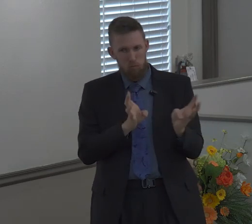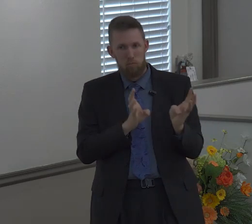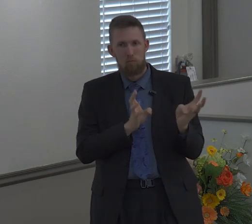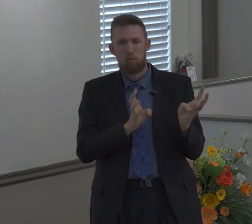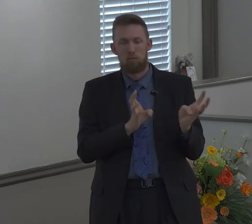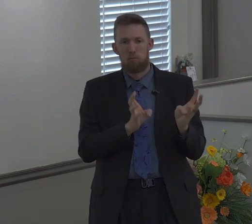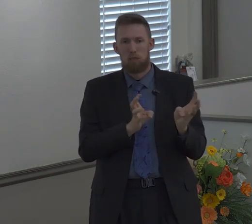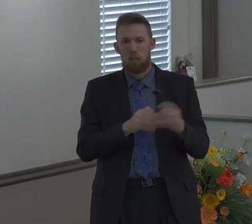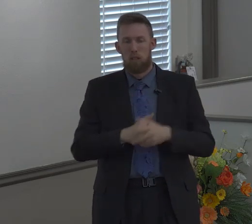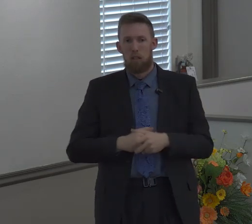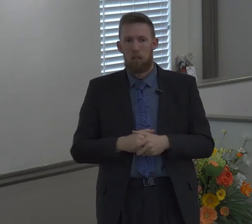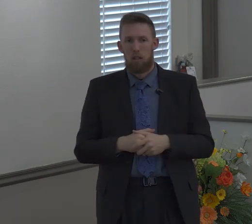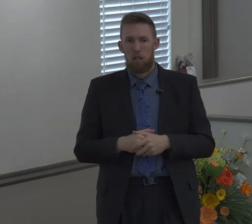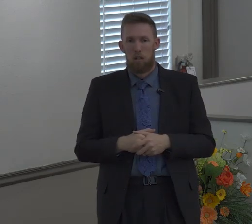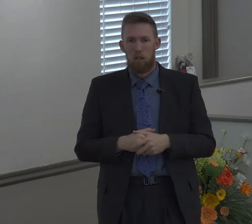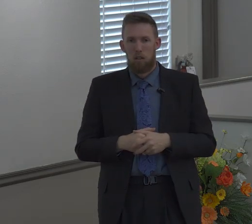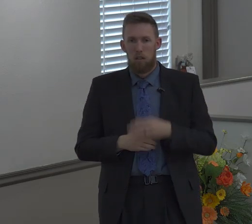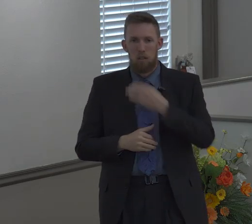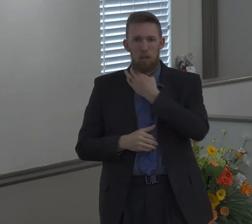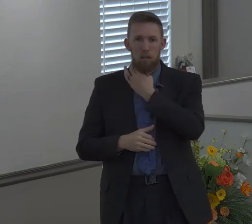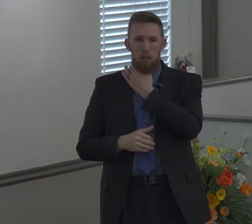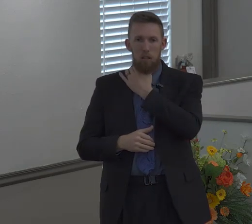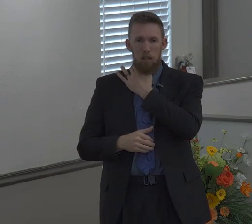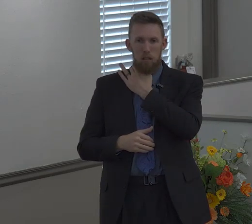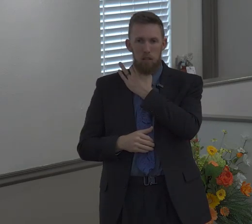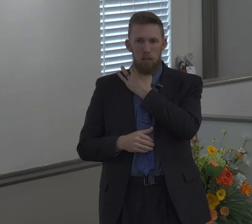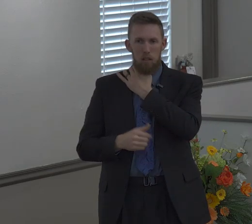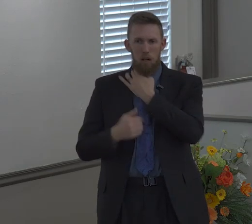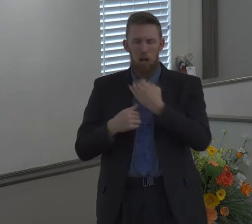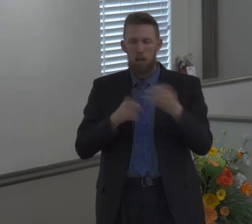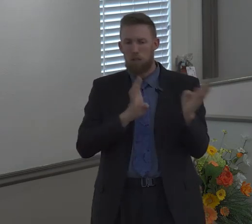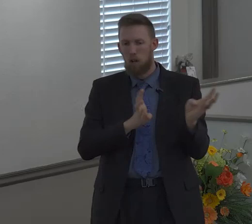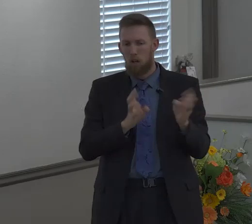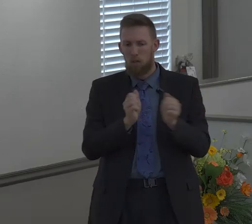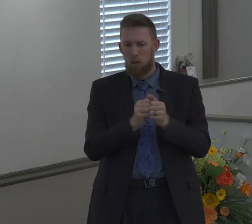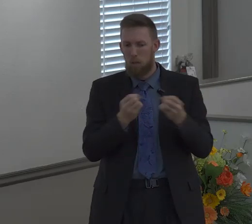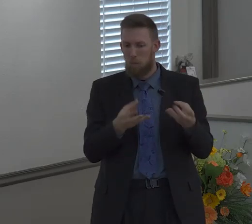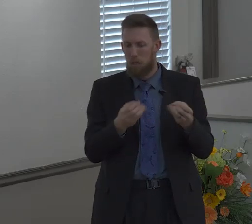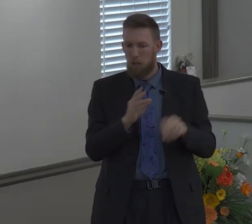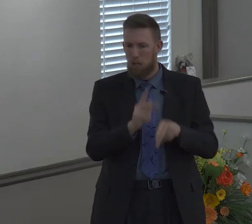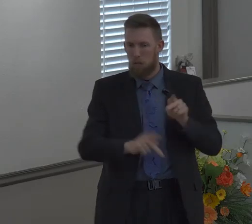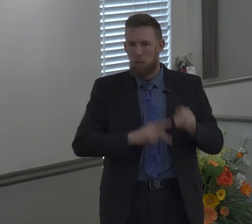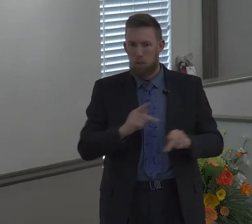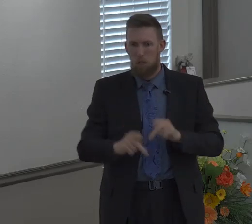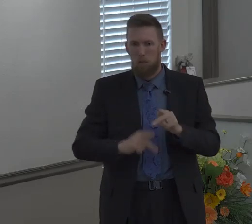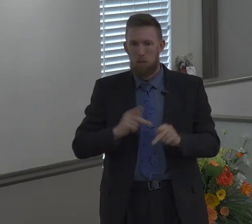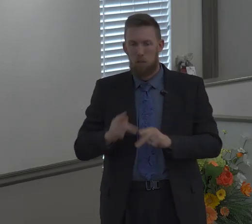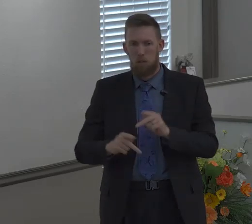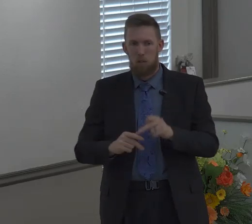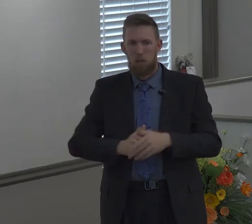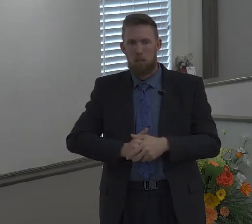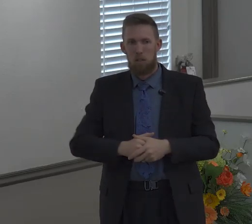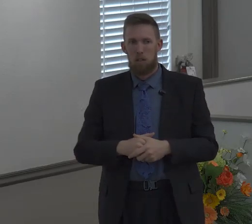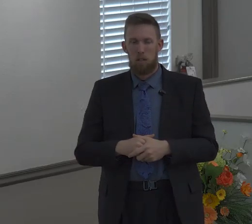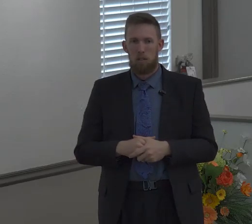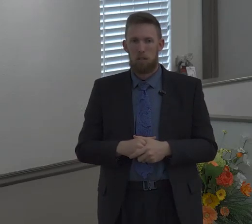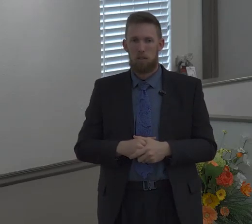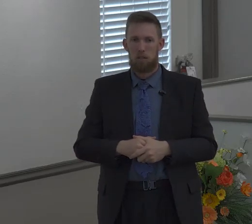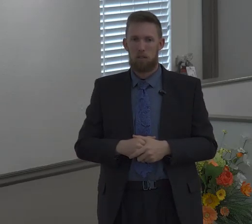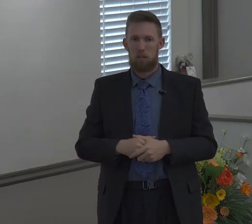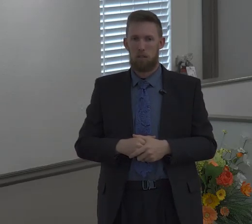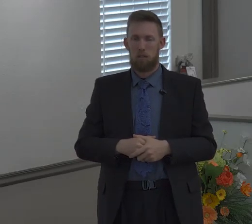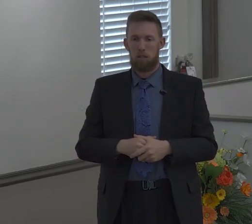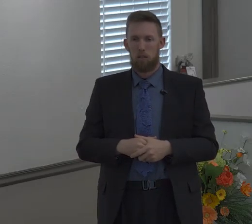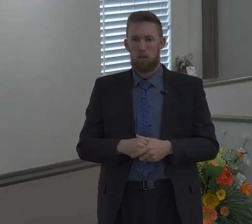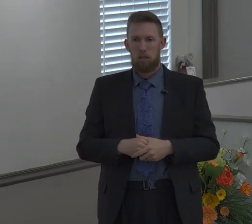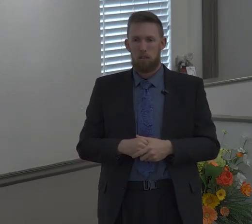And I've gone over the years, over the many years, and I've sat down and talked with them. And in recent years, used to be in the beginning of the